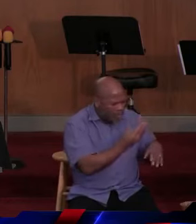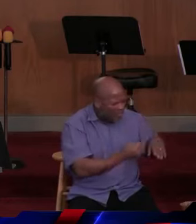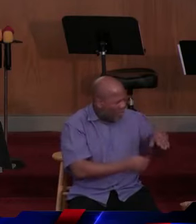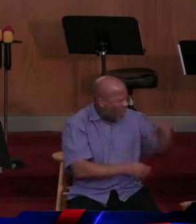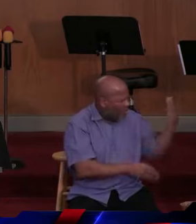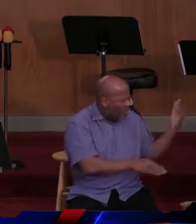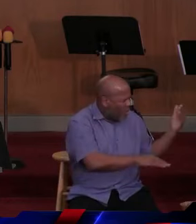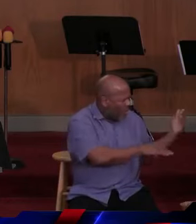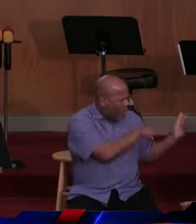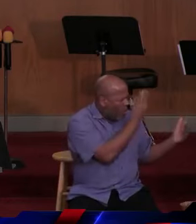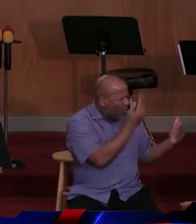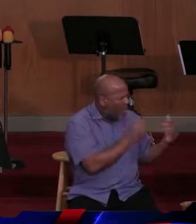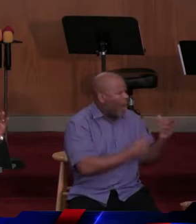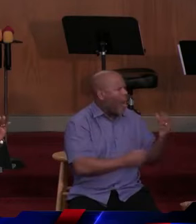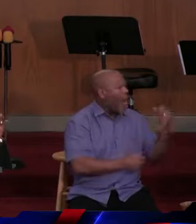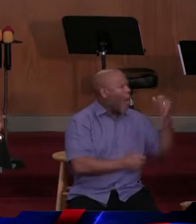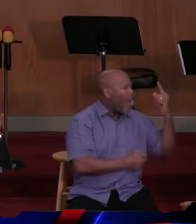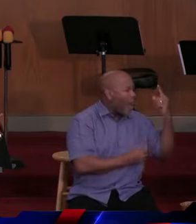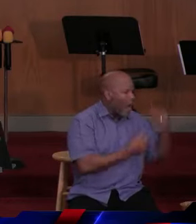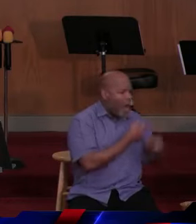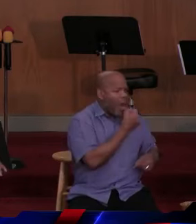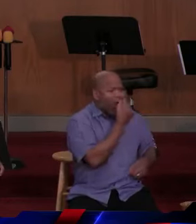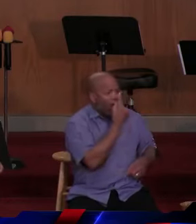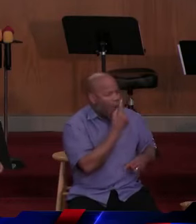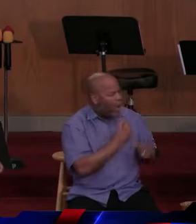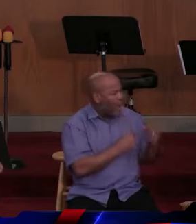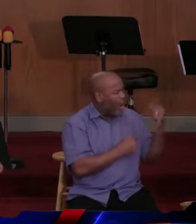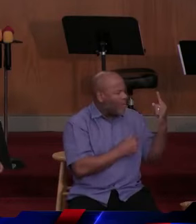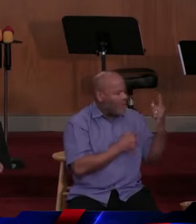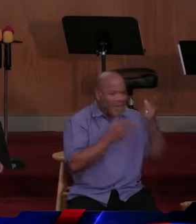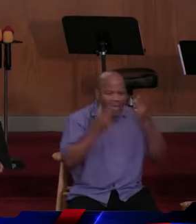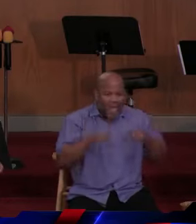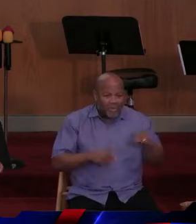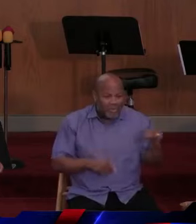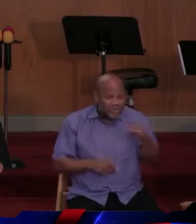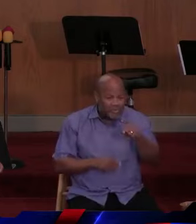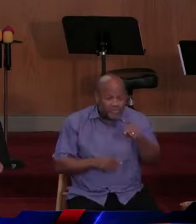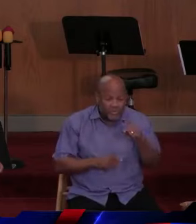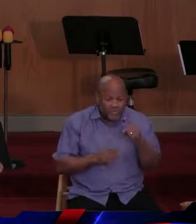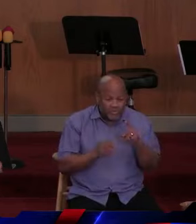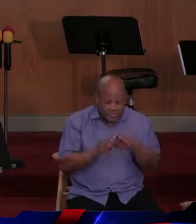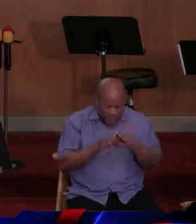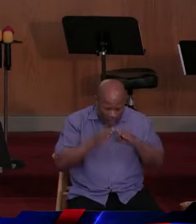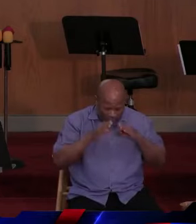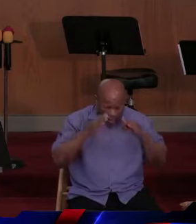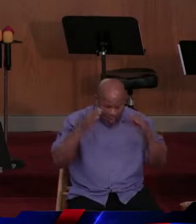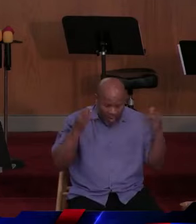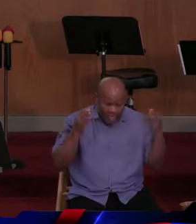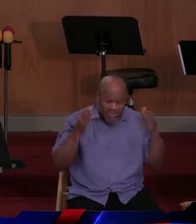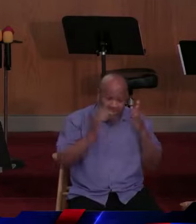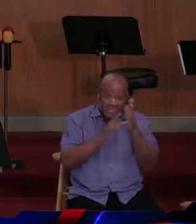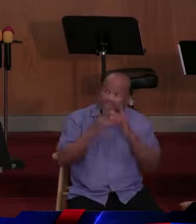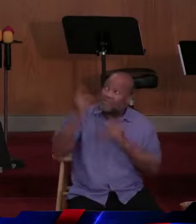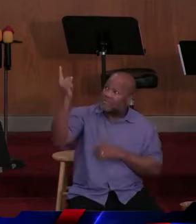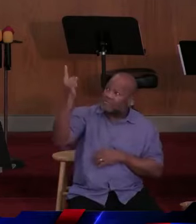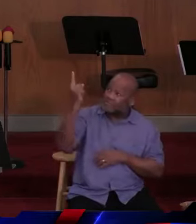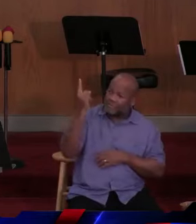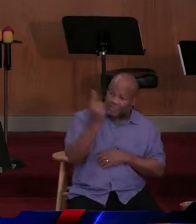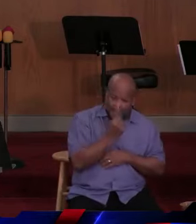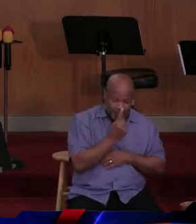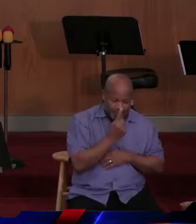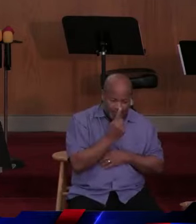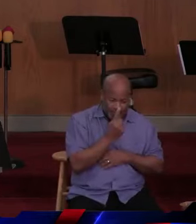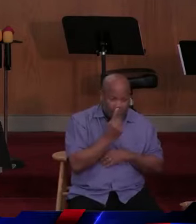is. If you open up when he shows up, he will light you up. I'll say it again. If you open